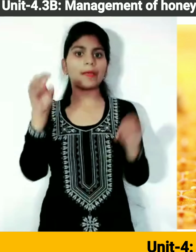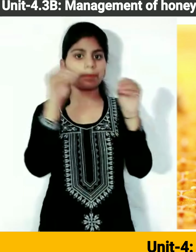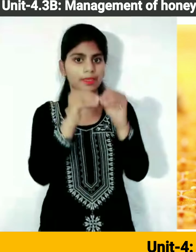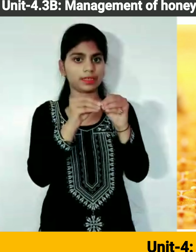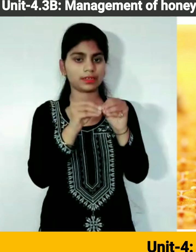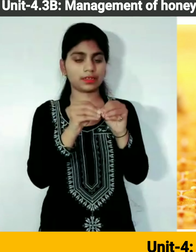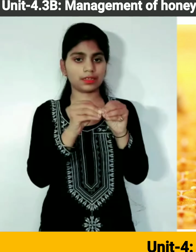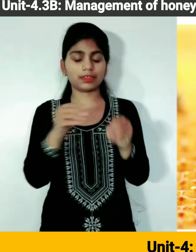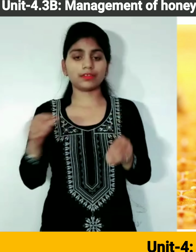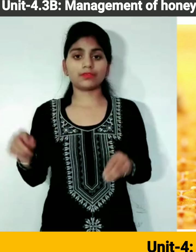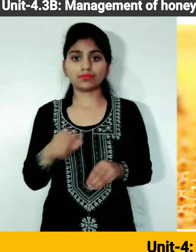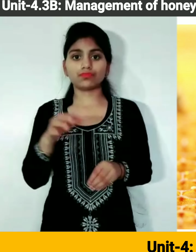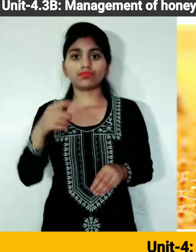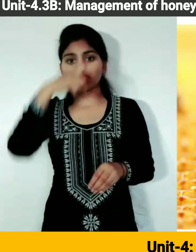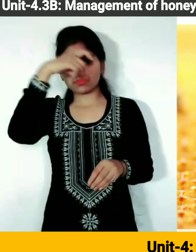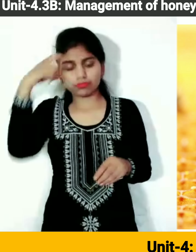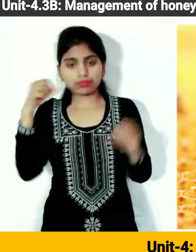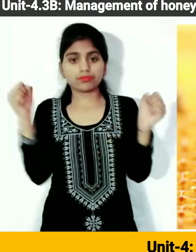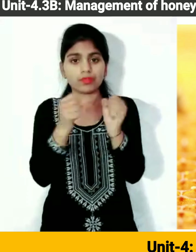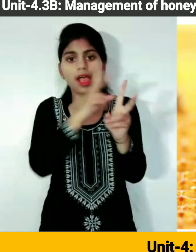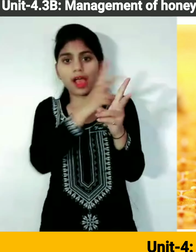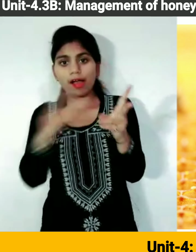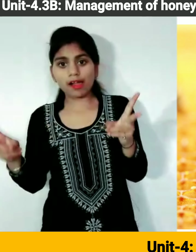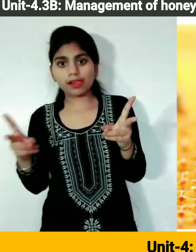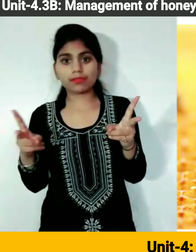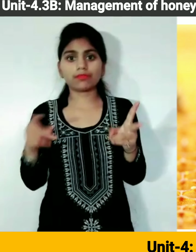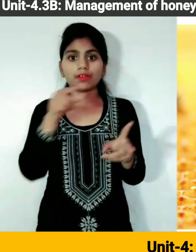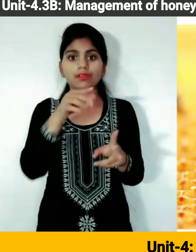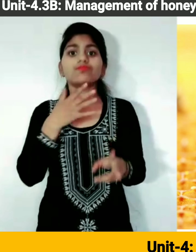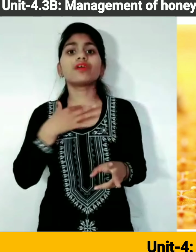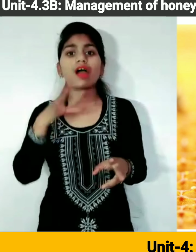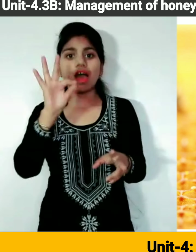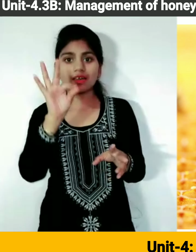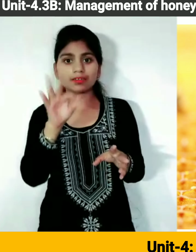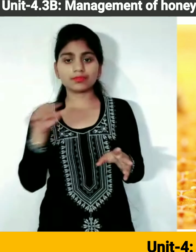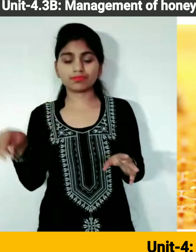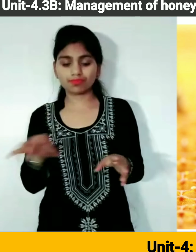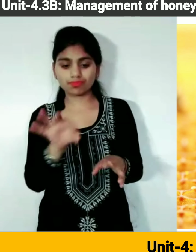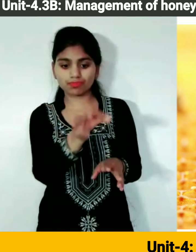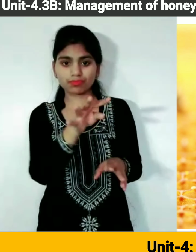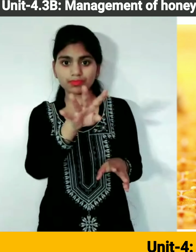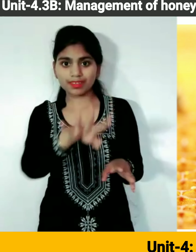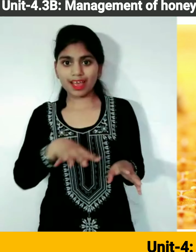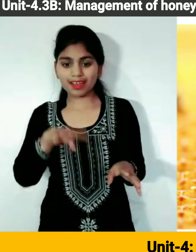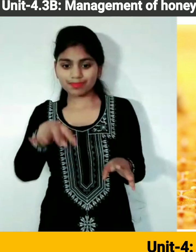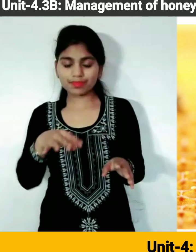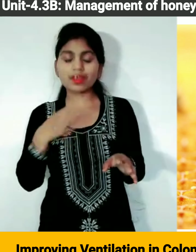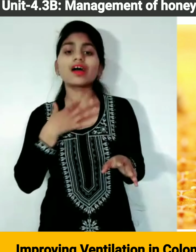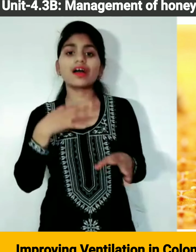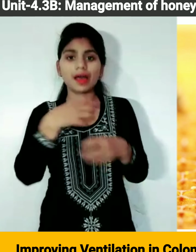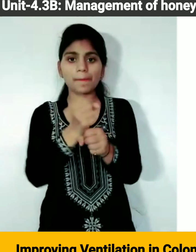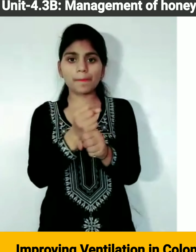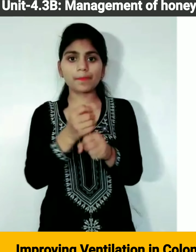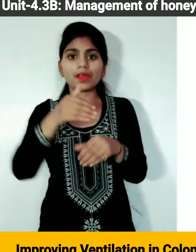4.3b: Management of honeybee colonies during honey flow season.